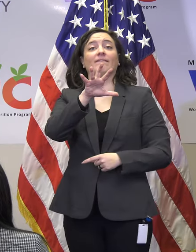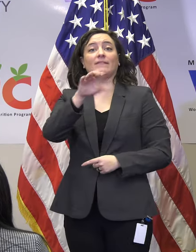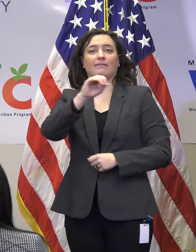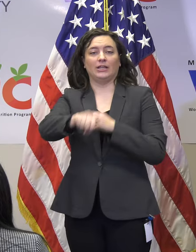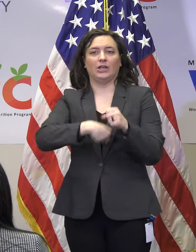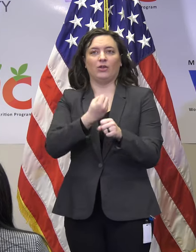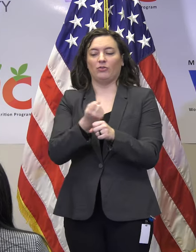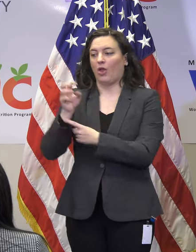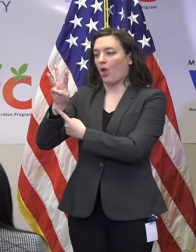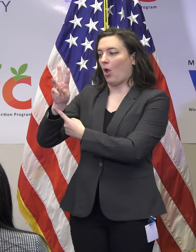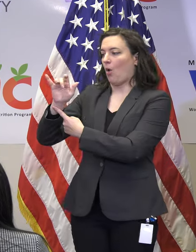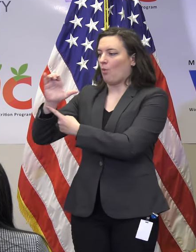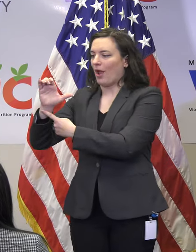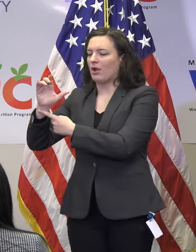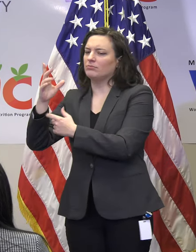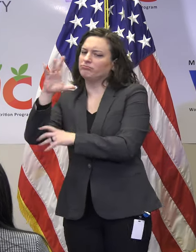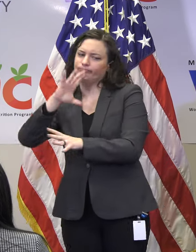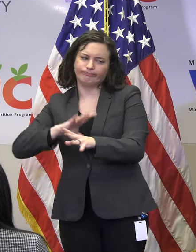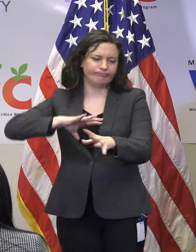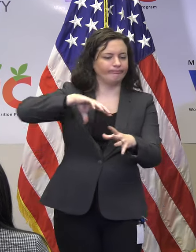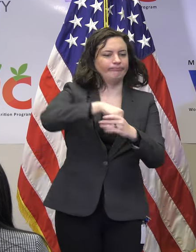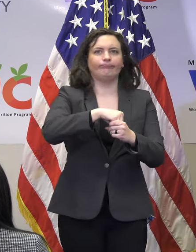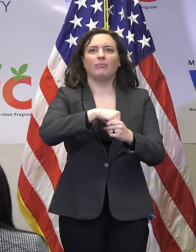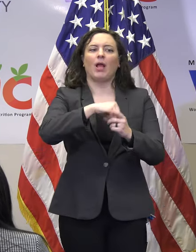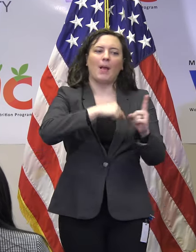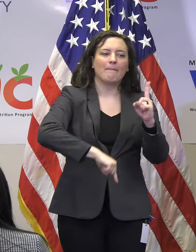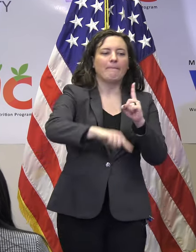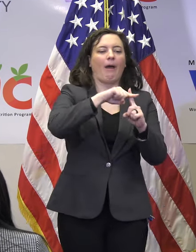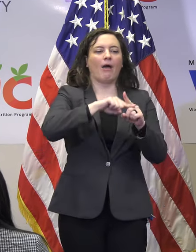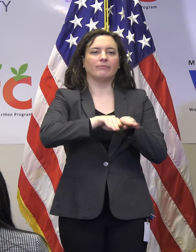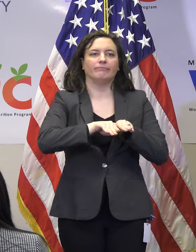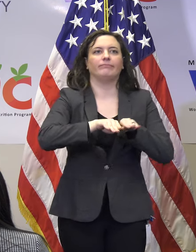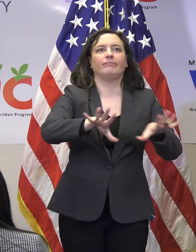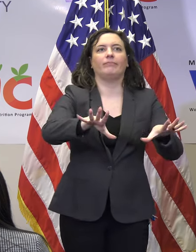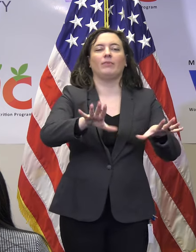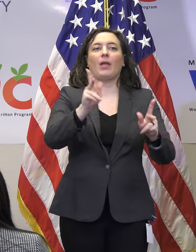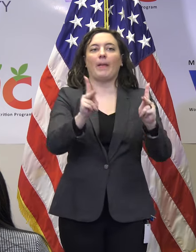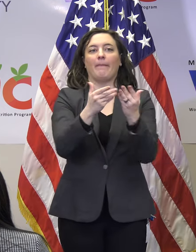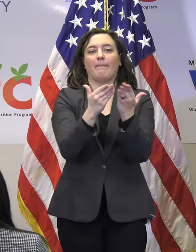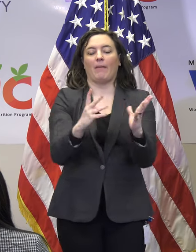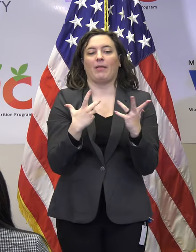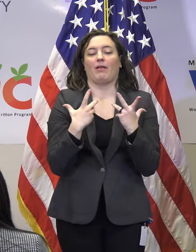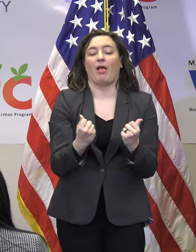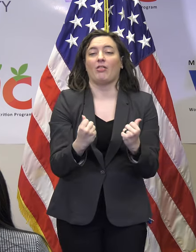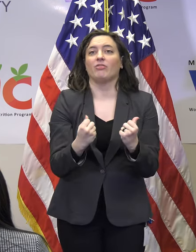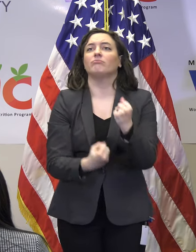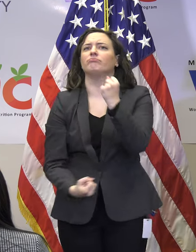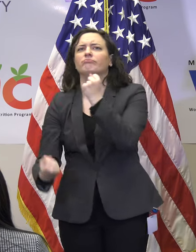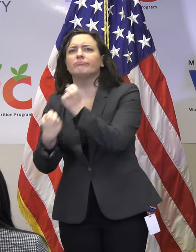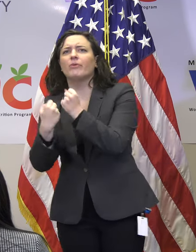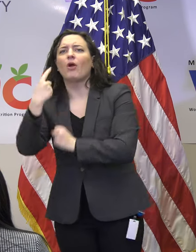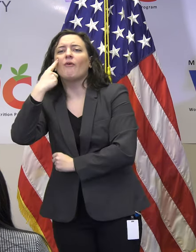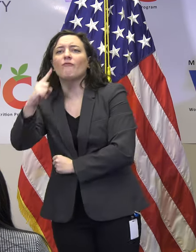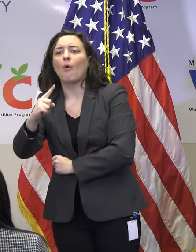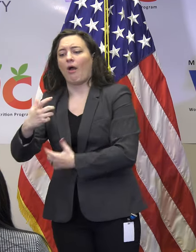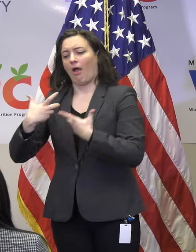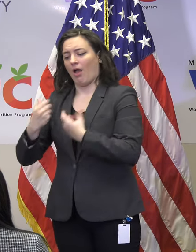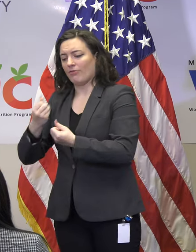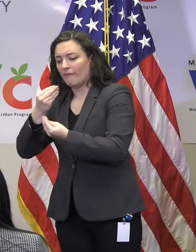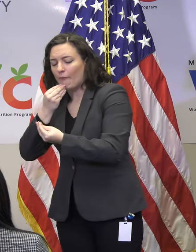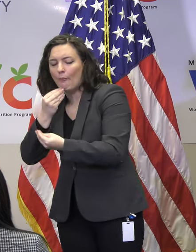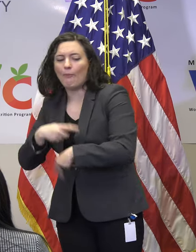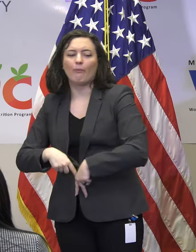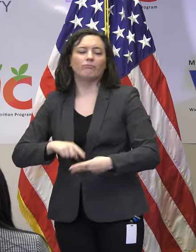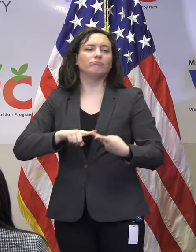center of positive public health outcomes, championing access to healthy foods, breastfeeding support, health screenings,